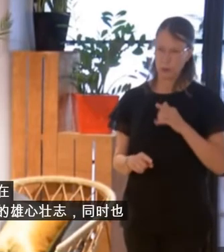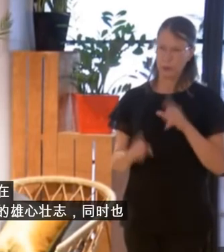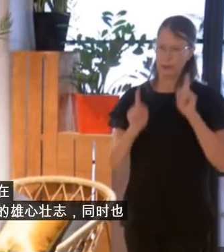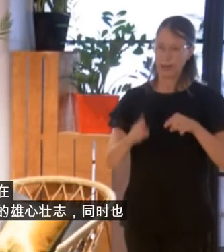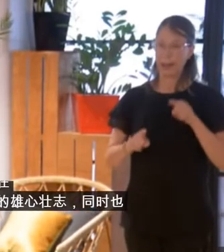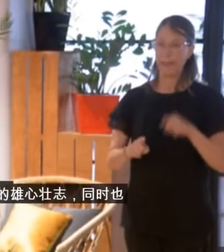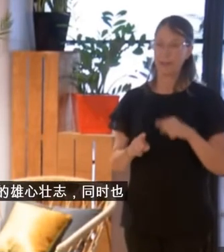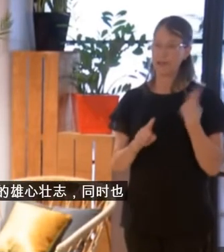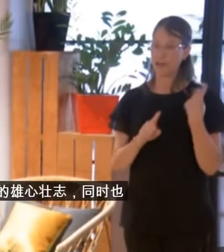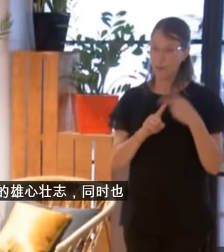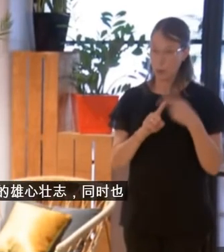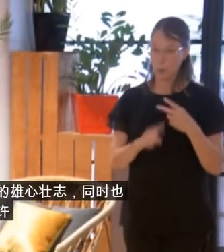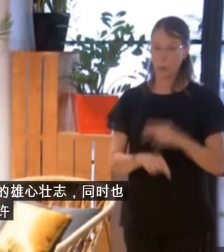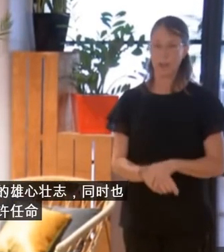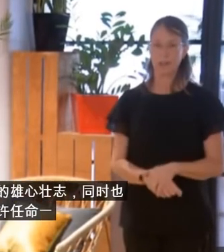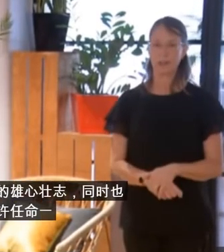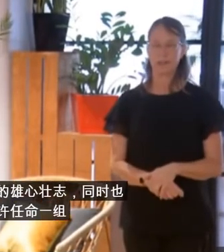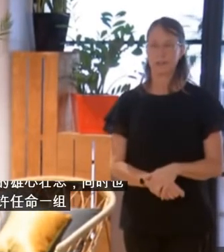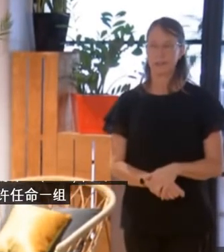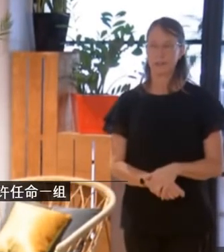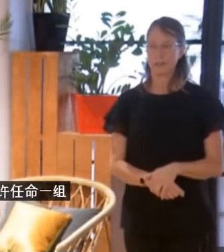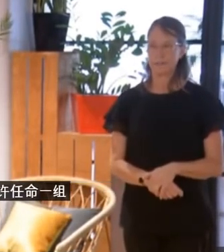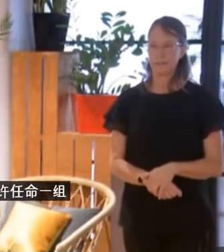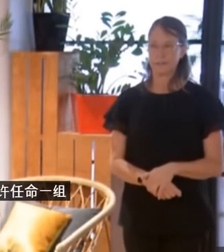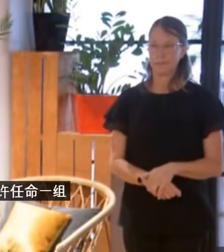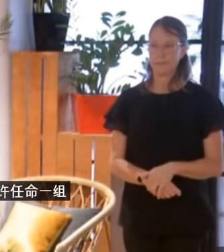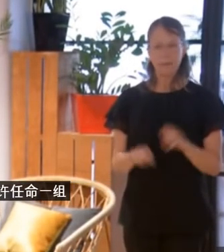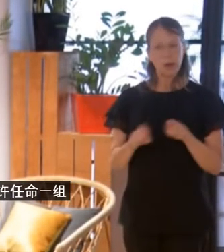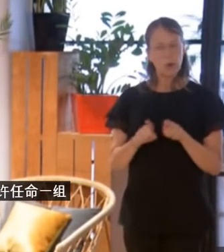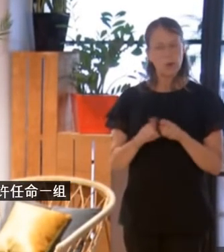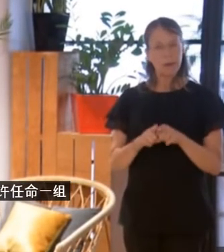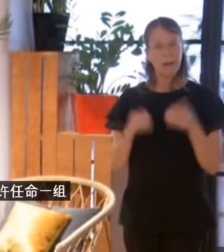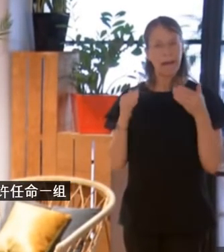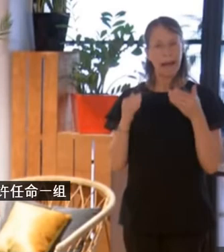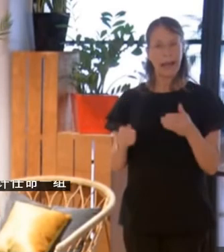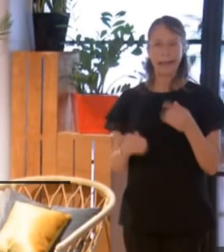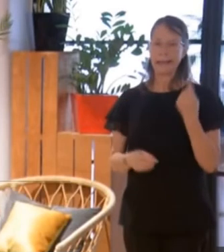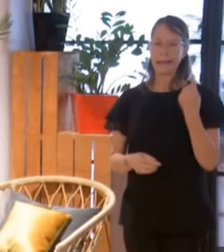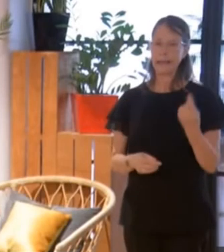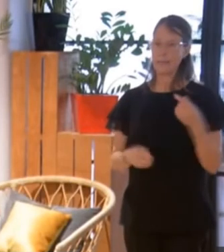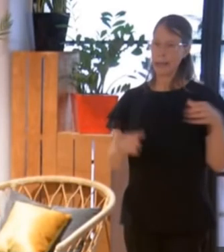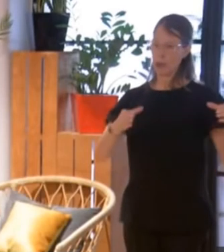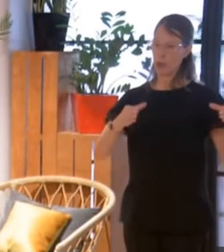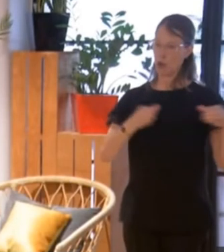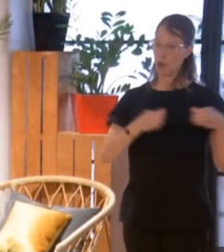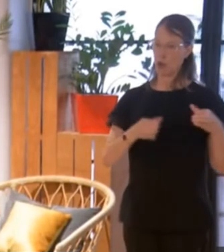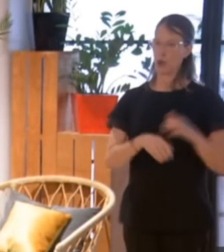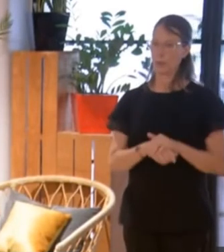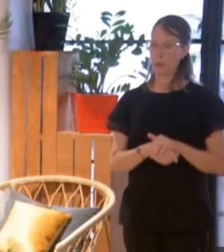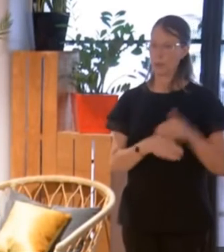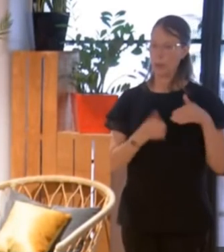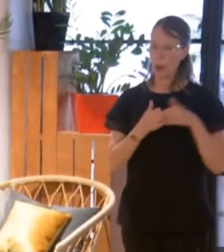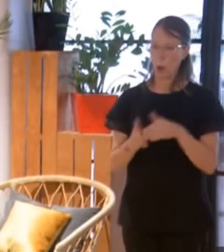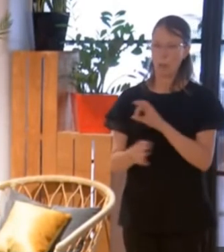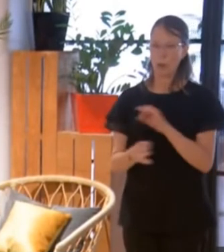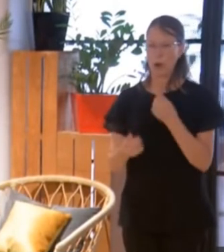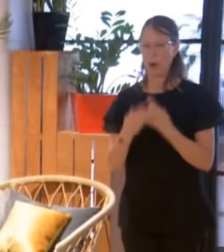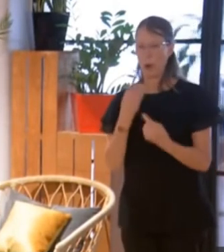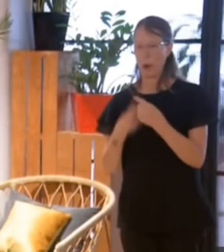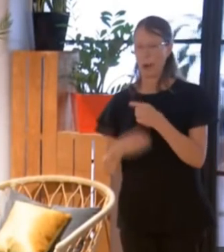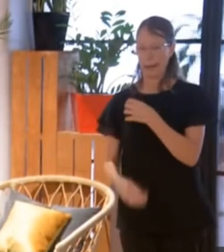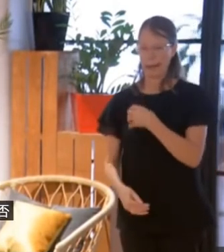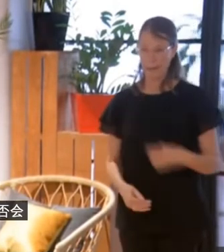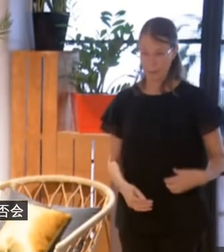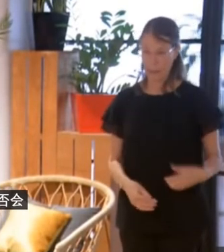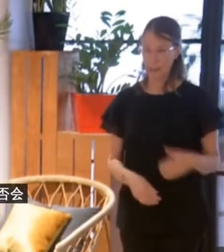but also for allowing a group of independent experts to be appointed to assist in this important work. When the Treasurer